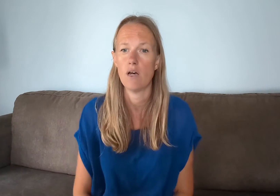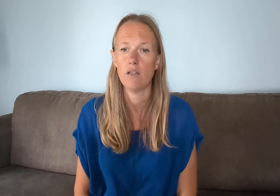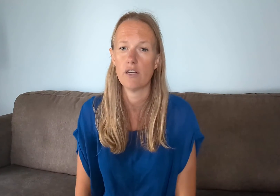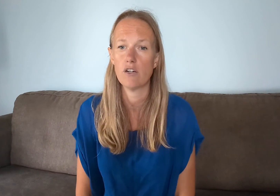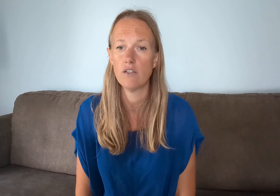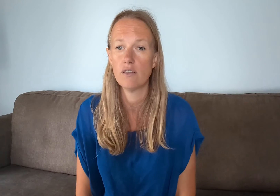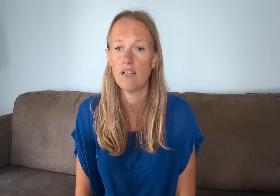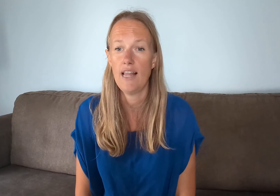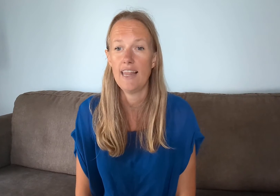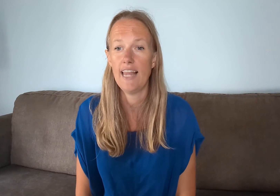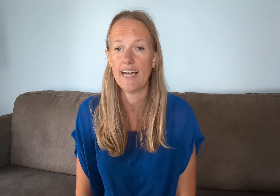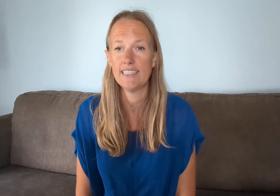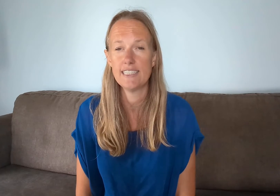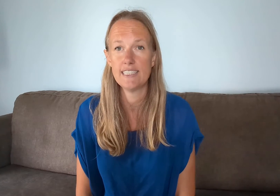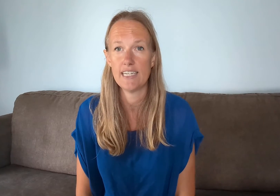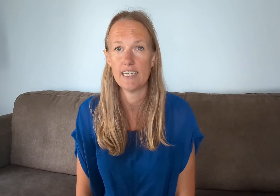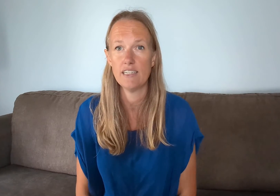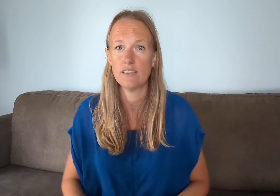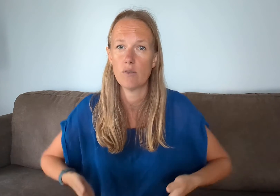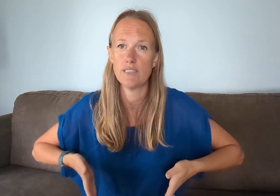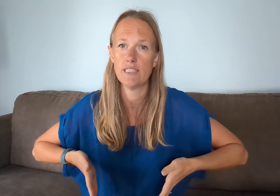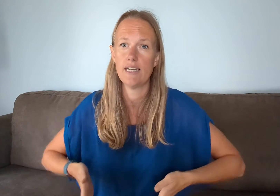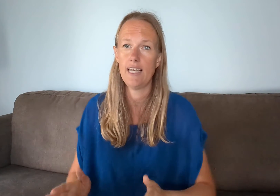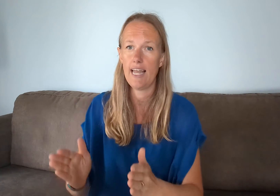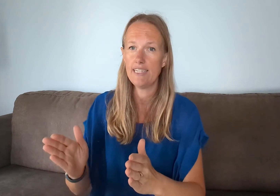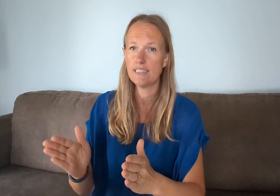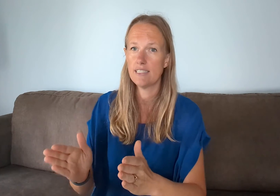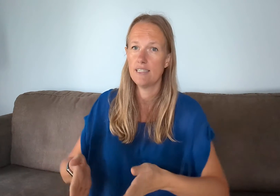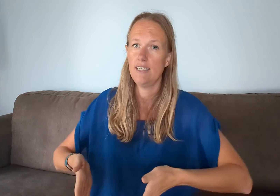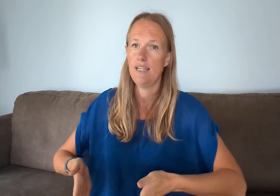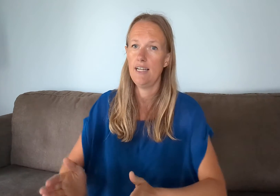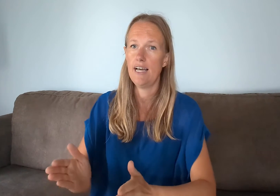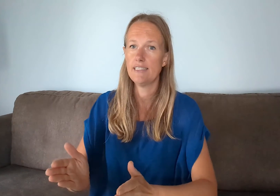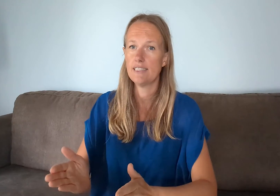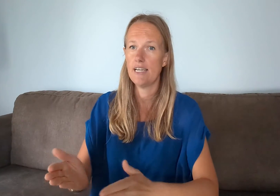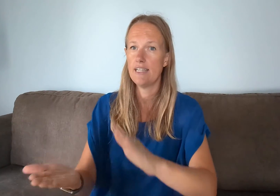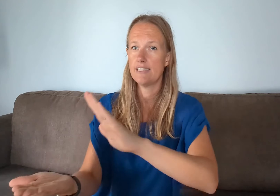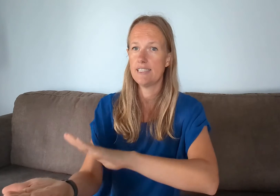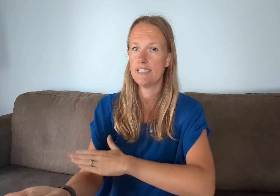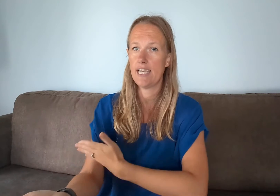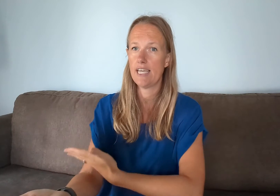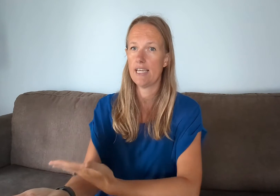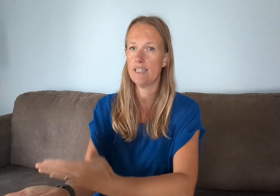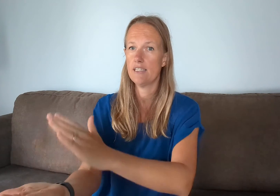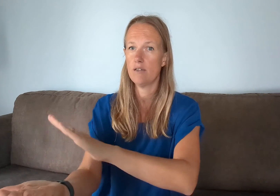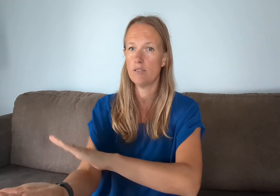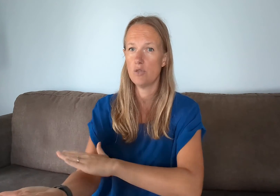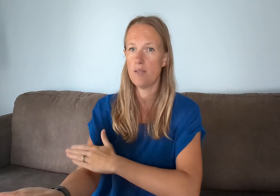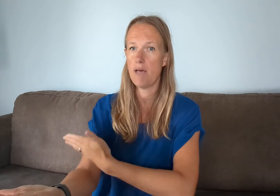All the earth, let us sing. So once again, let, and then sing. You're doing the